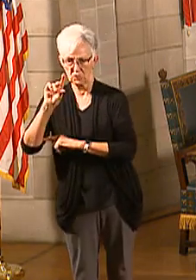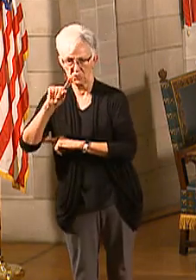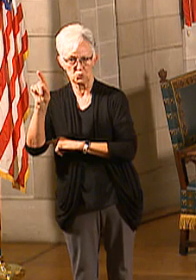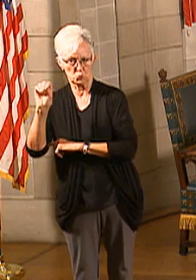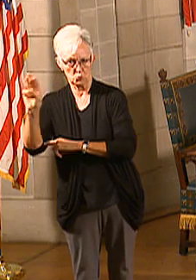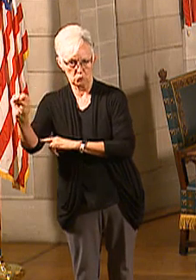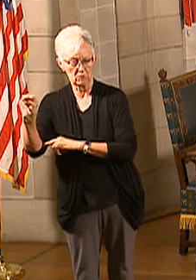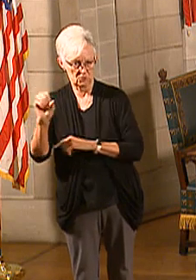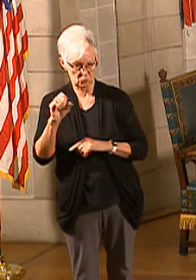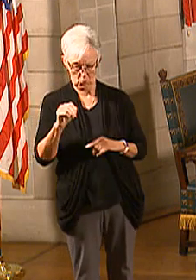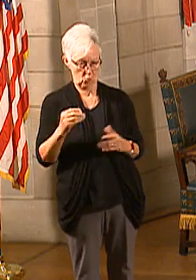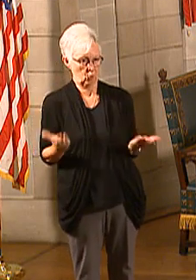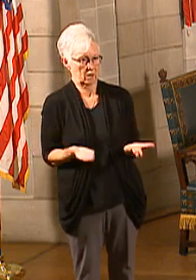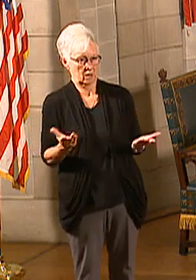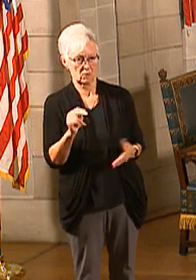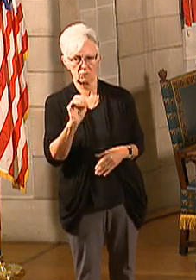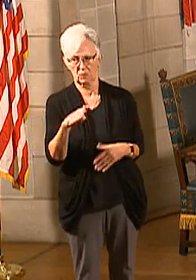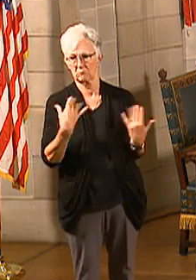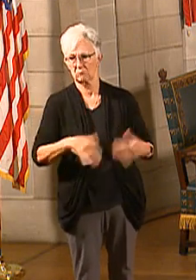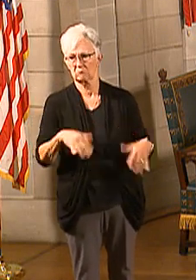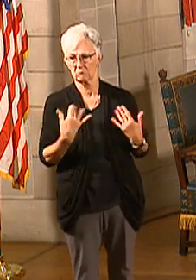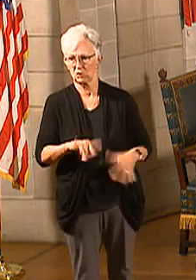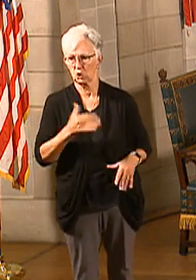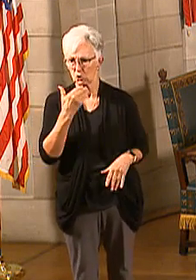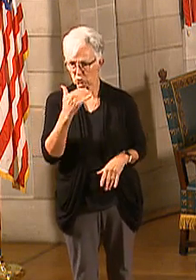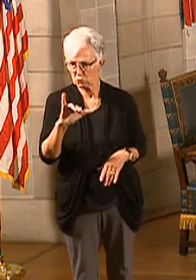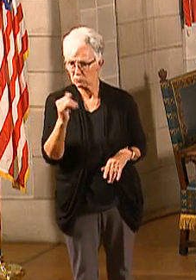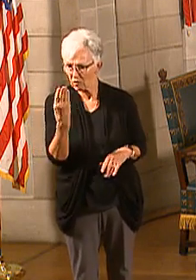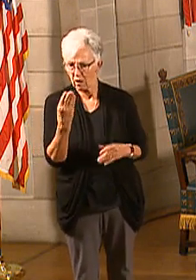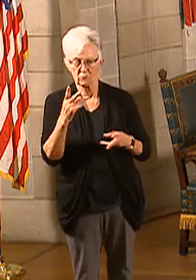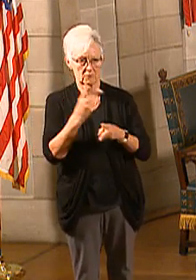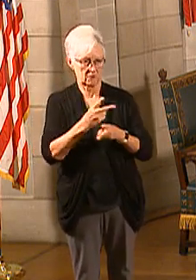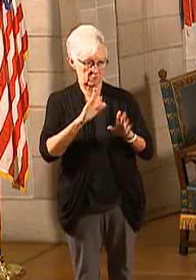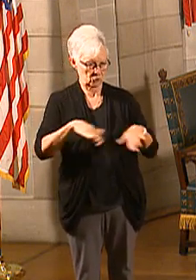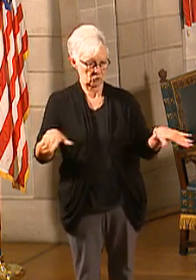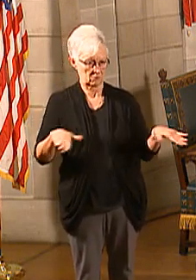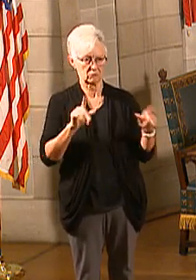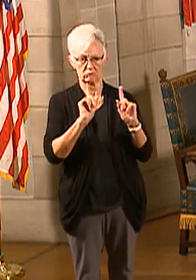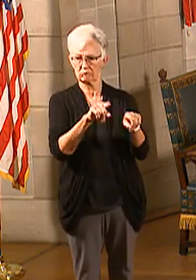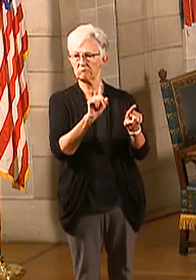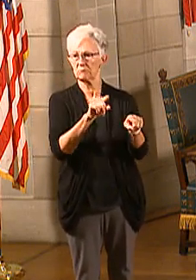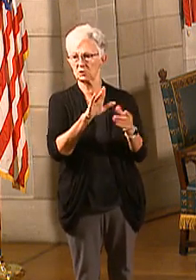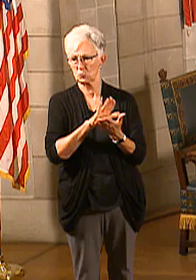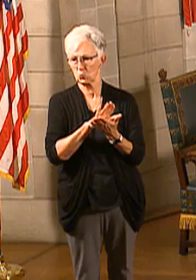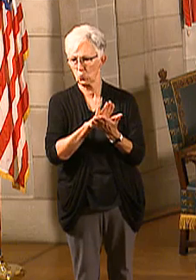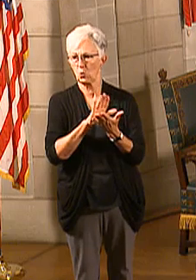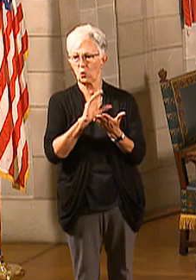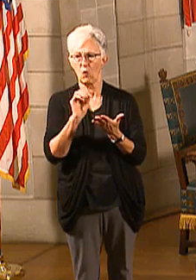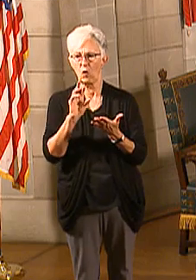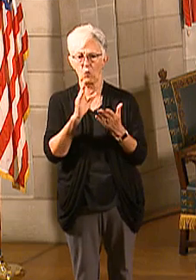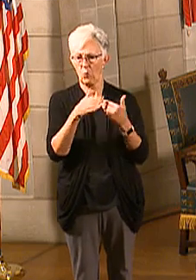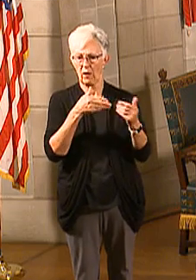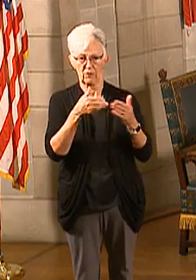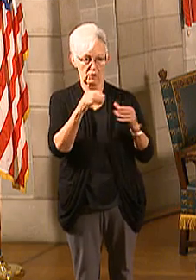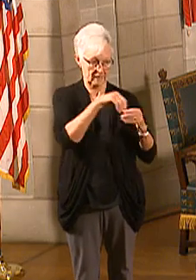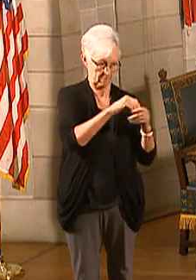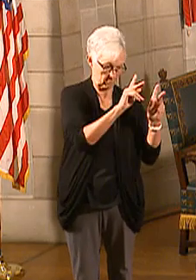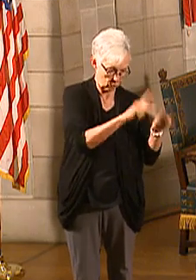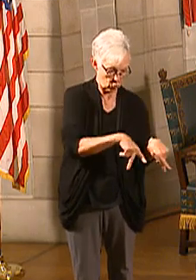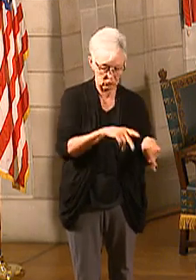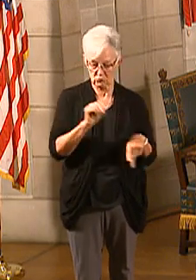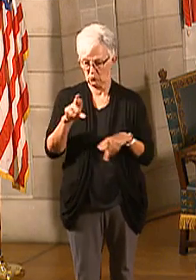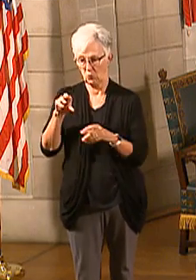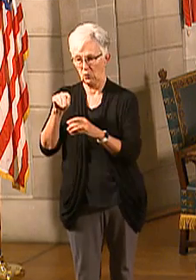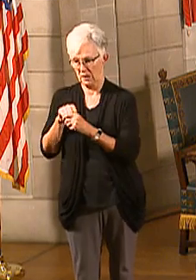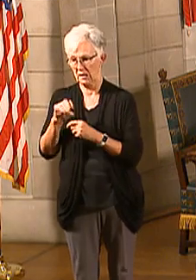classrooms, and Nebraska did a great job of keeping kids in classrooms. We were the number 6 best state for kids in classrooms. We also know that kids in classrooms